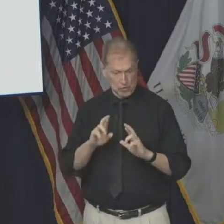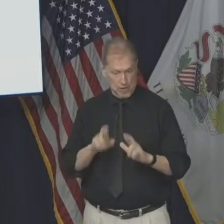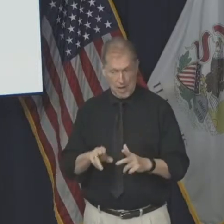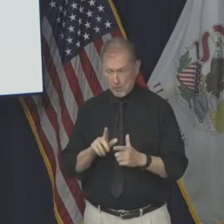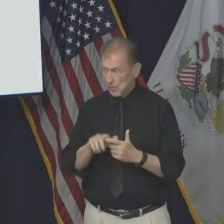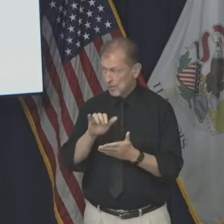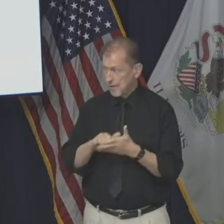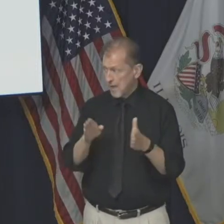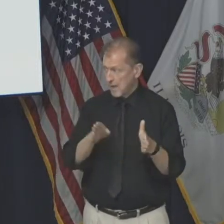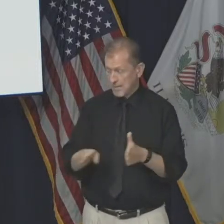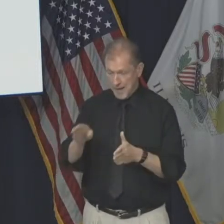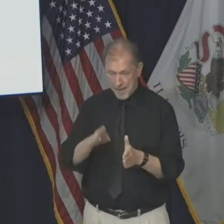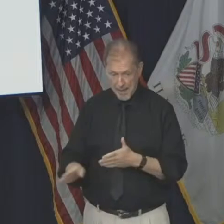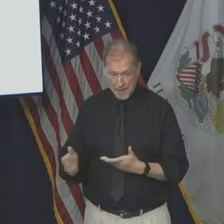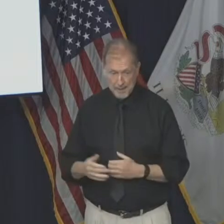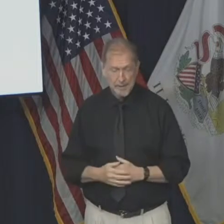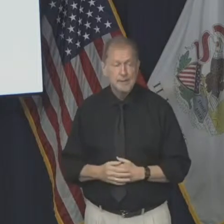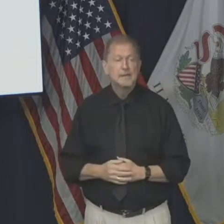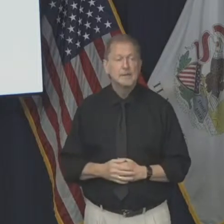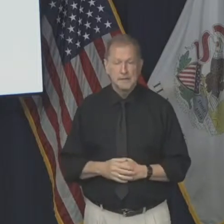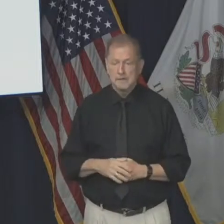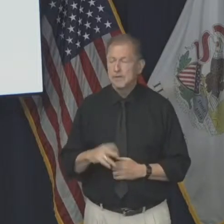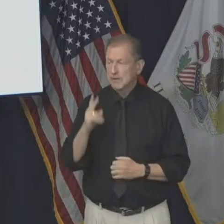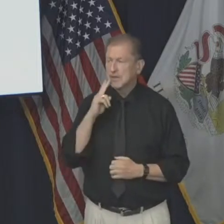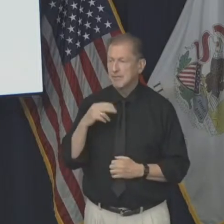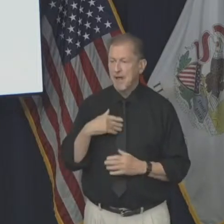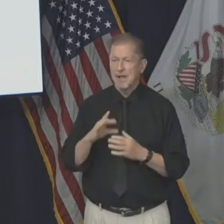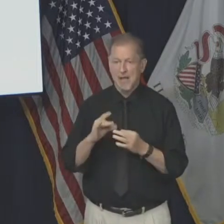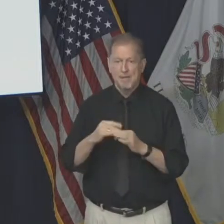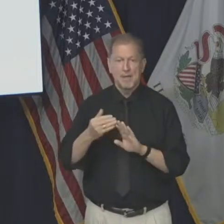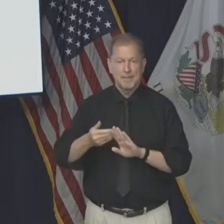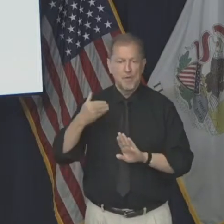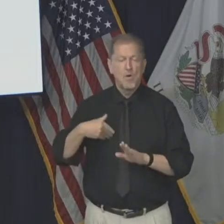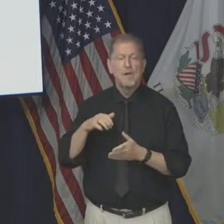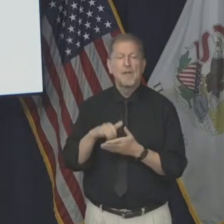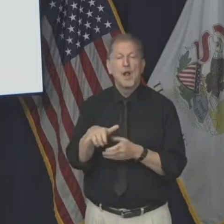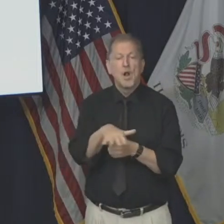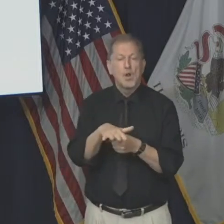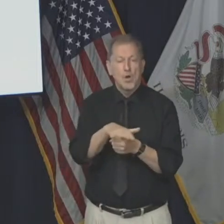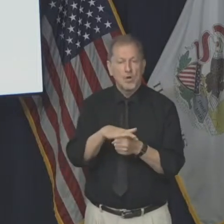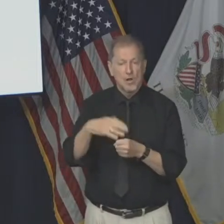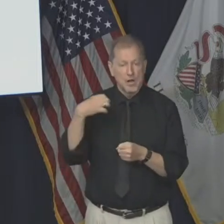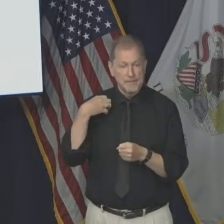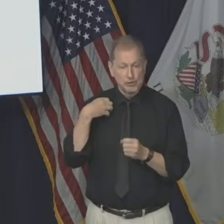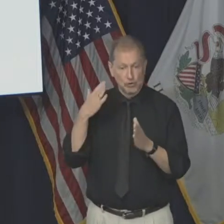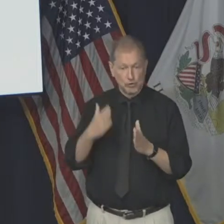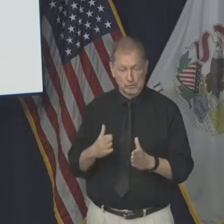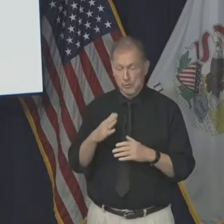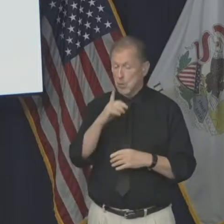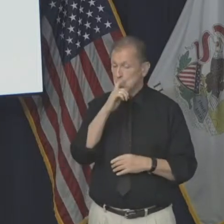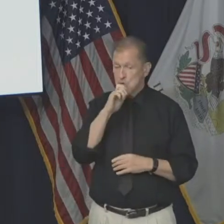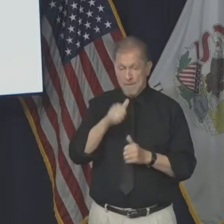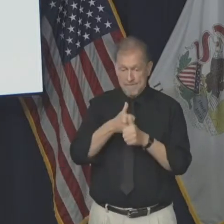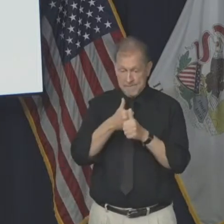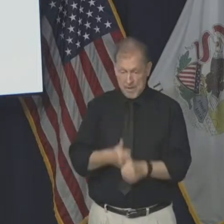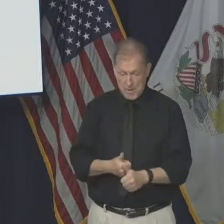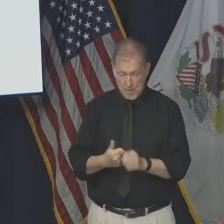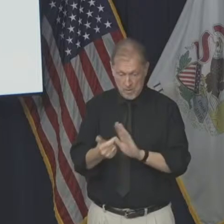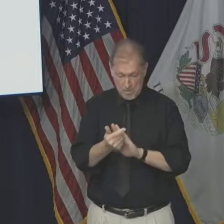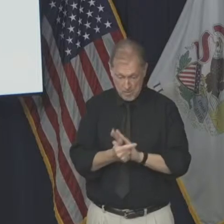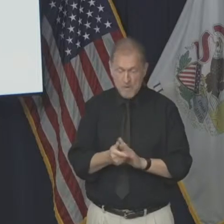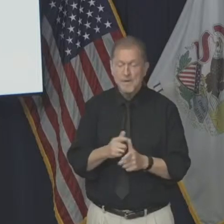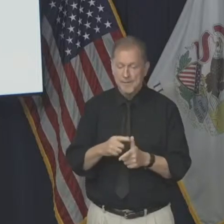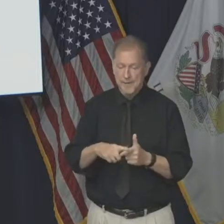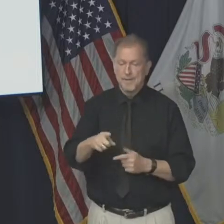the state mandates? Well, see my earlier comments. The fact is that local officials who are not doing the right thing are the ones who are going